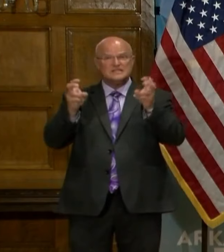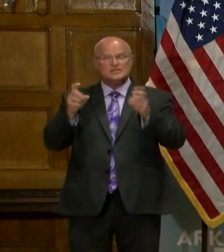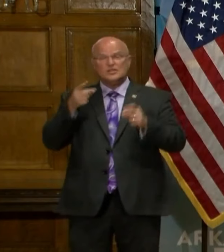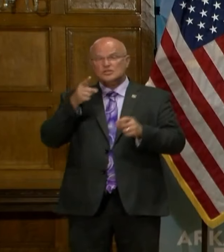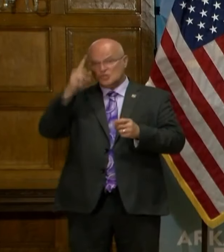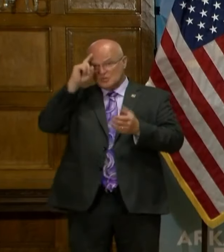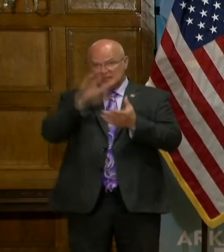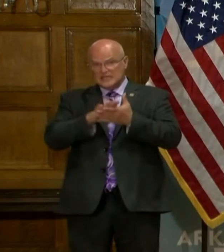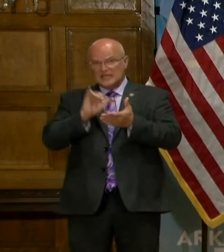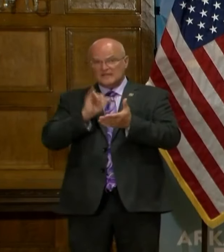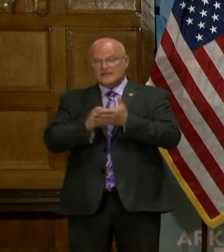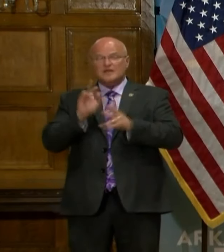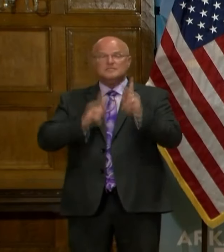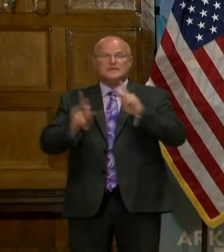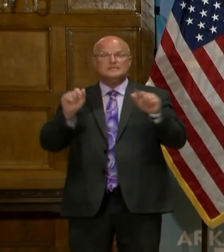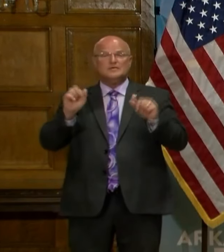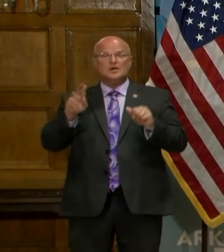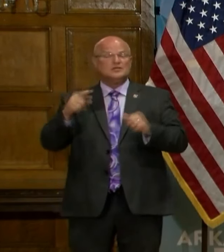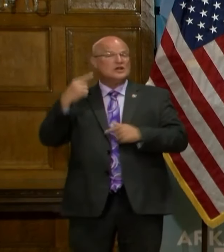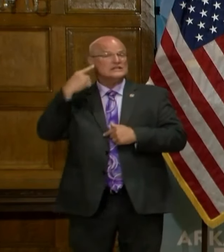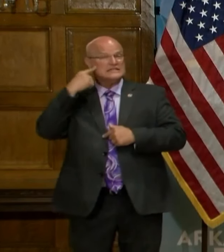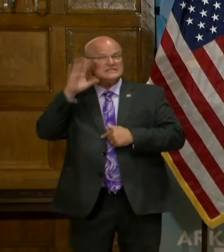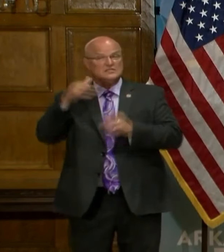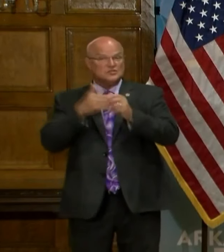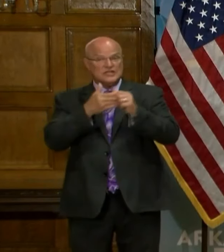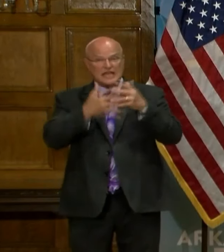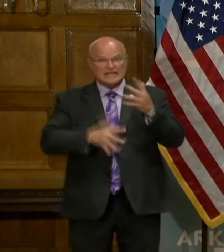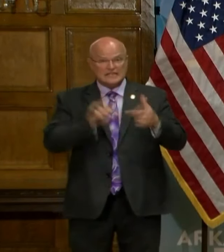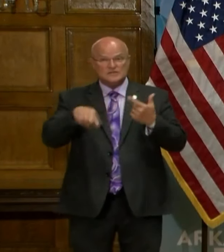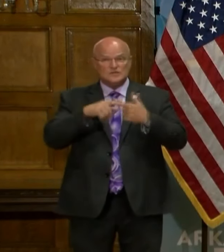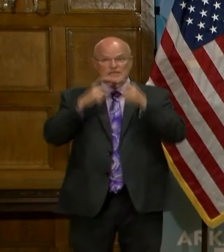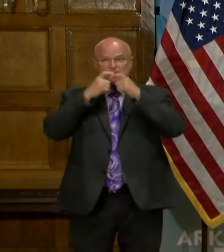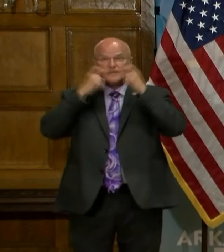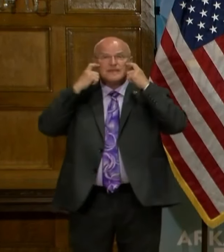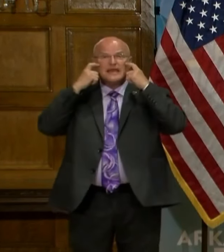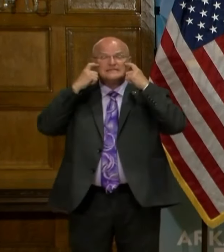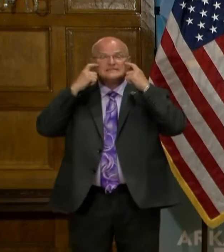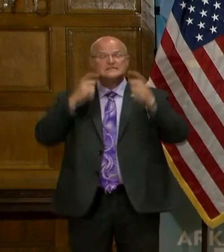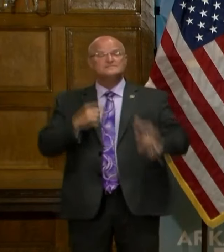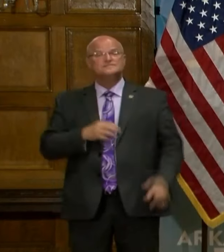you believe that Arkansans are listening to your guidelines when it comes to that?